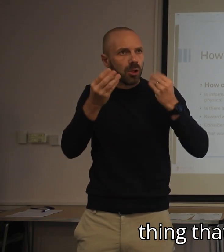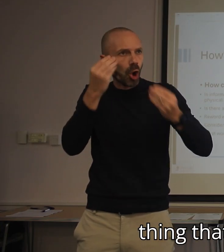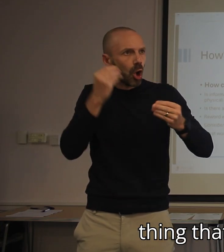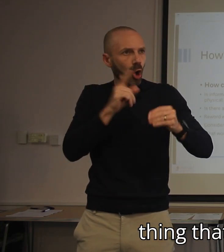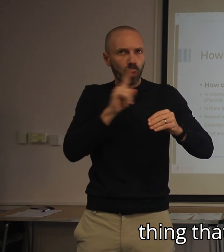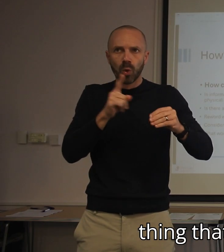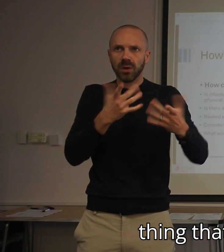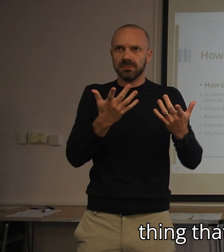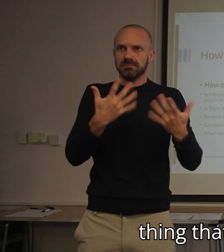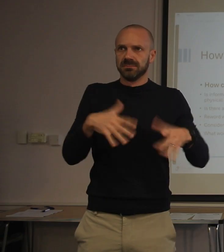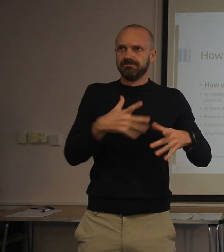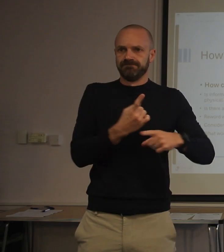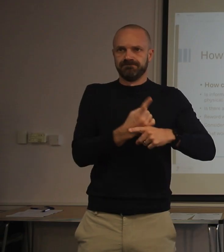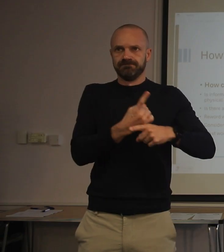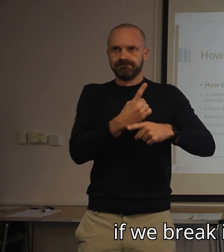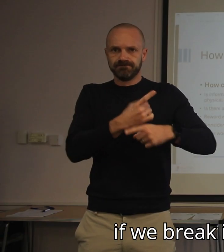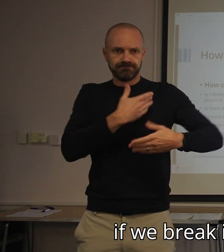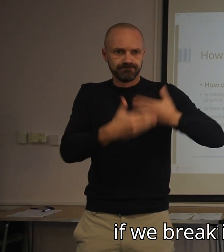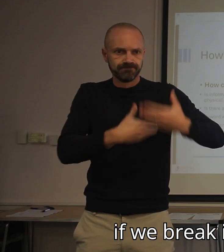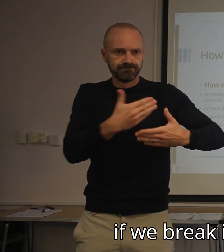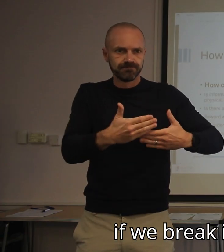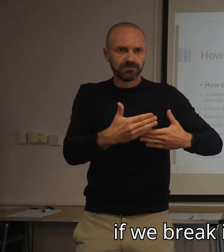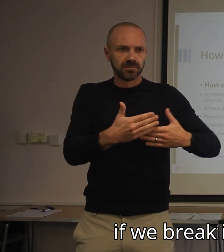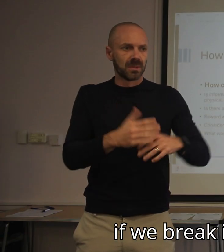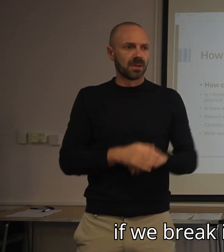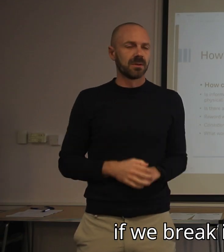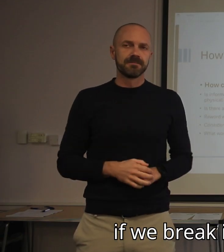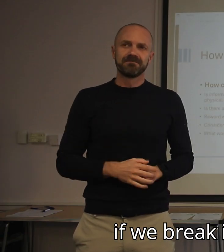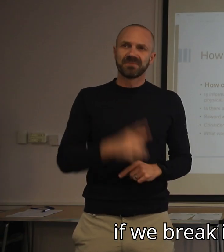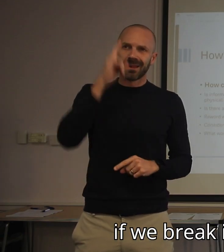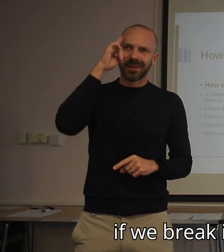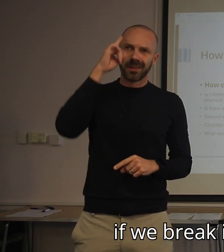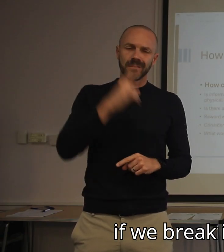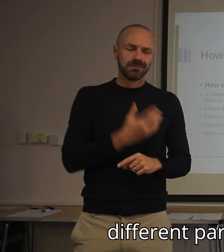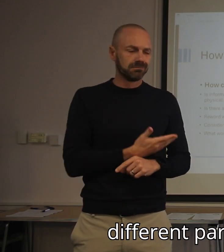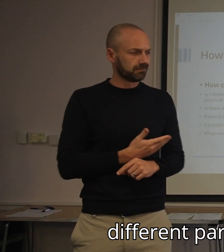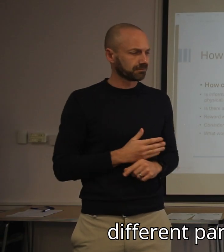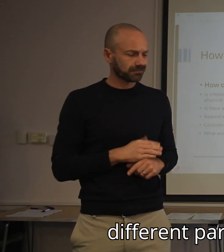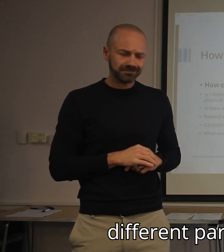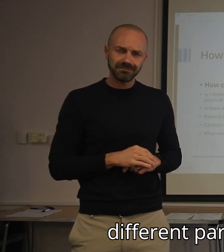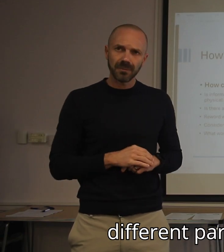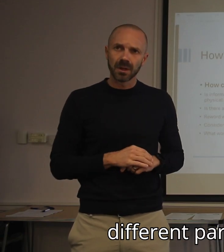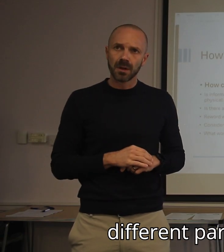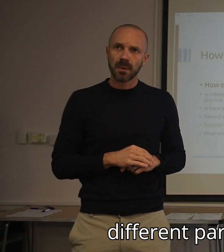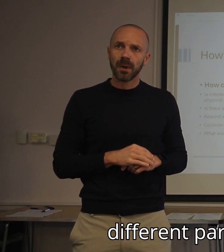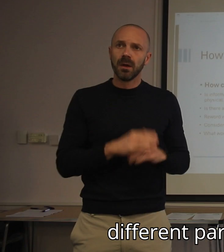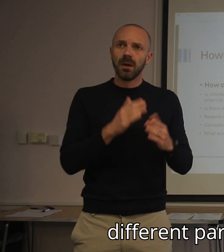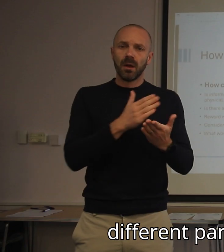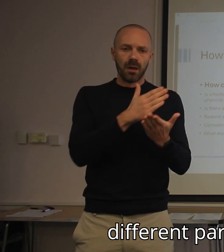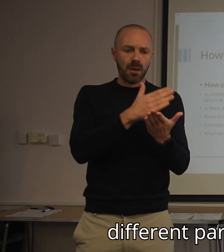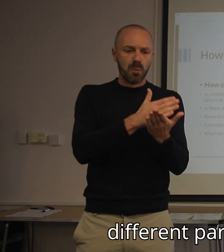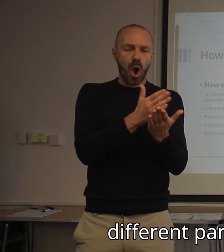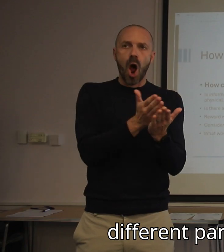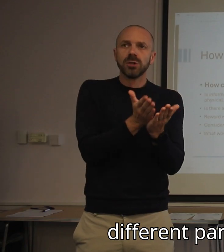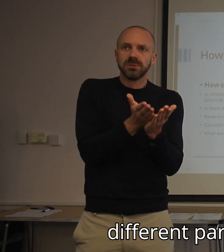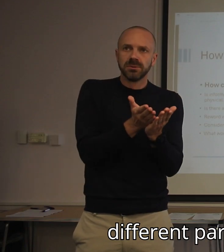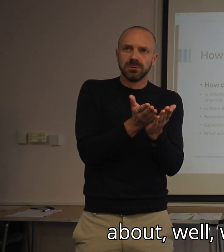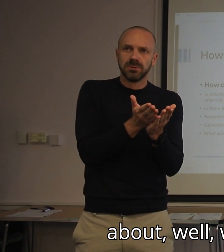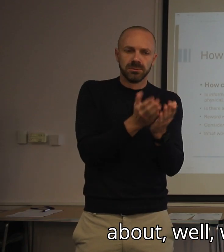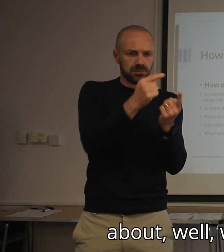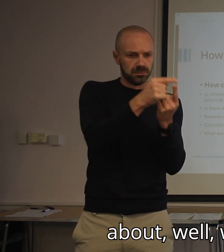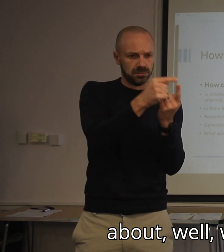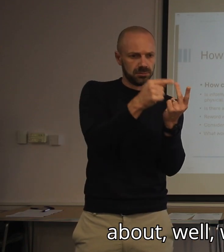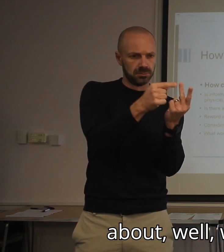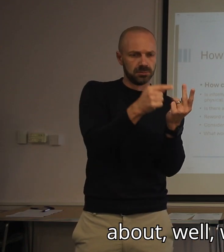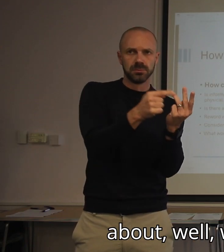about. So if we break it down into different parts, and we can have a think